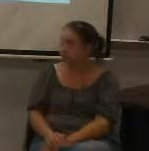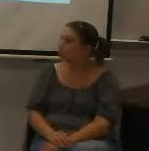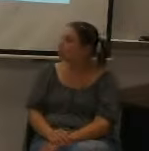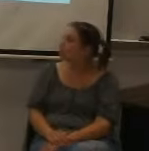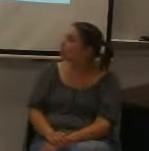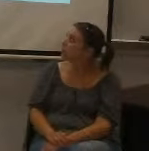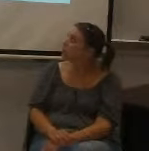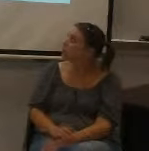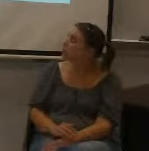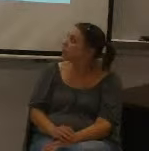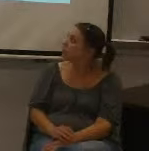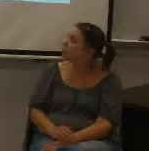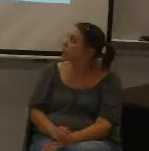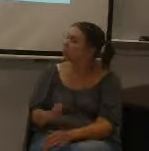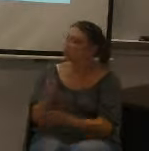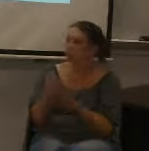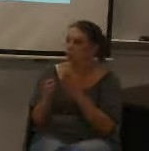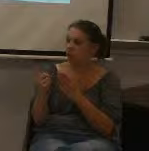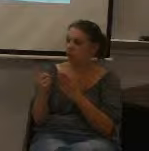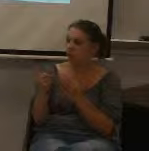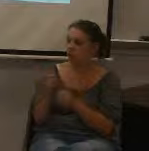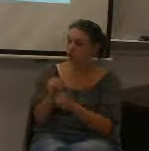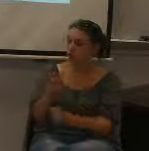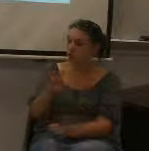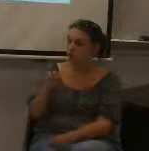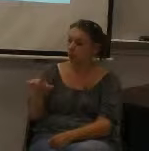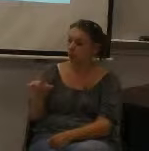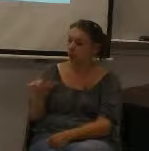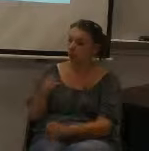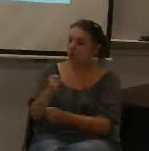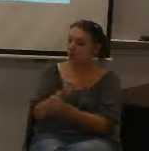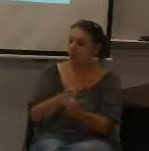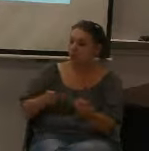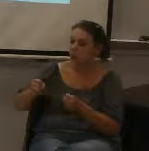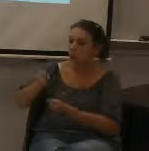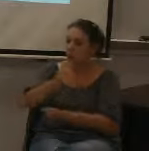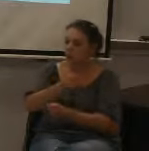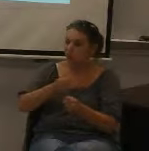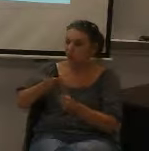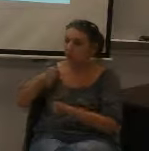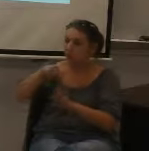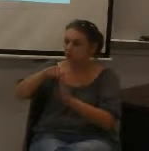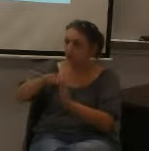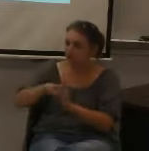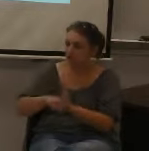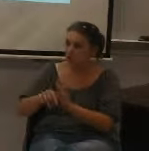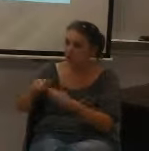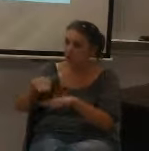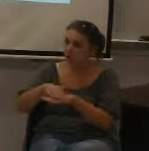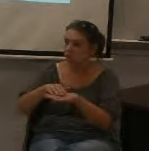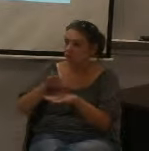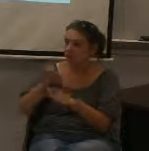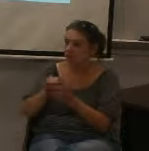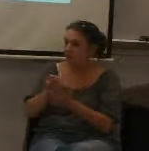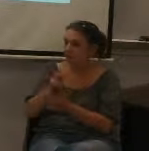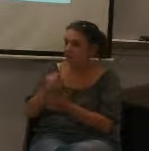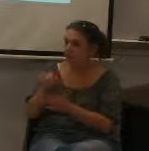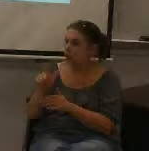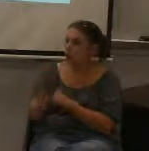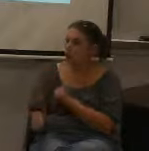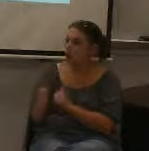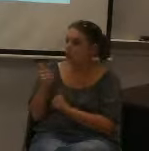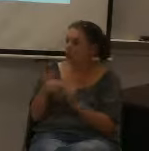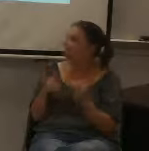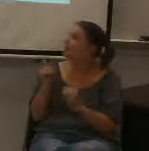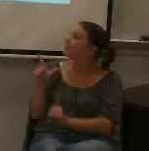So somebody took a well and drilled it into this layer, right? And the surface of that well was lower than this